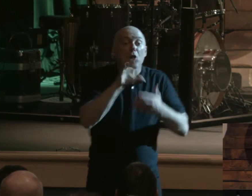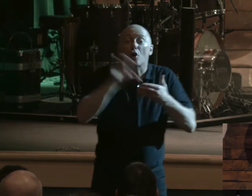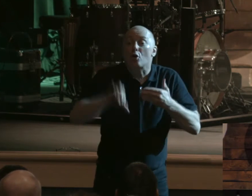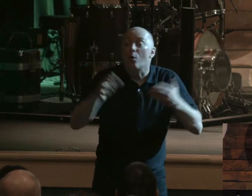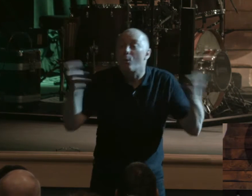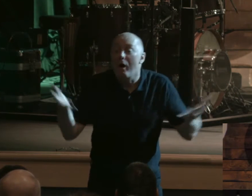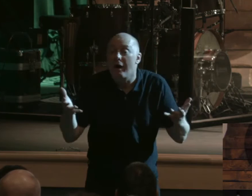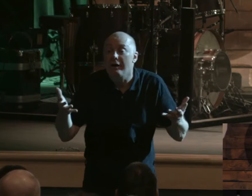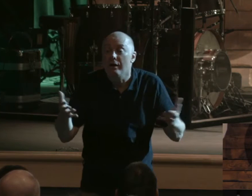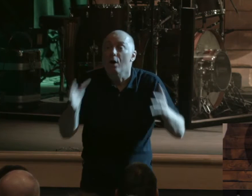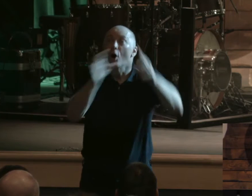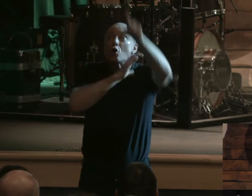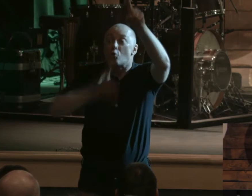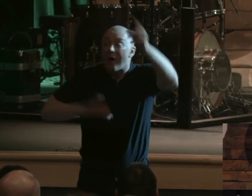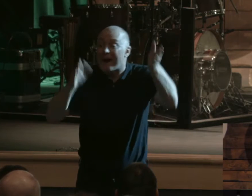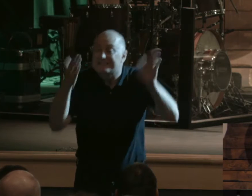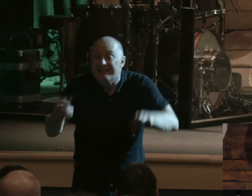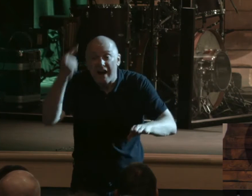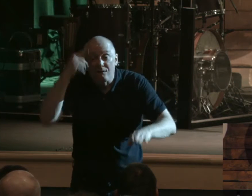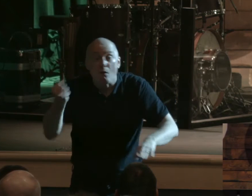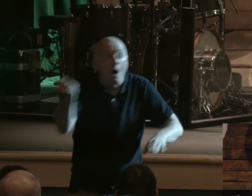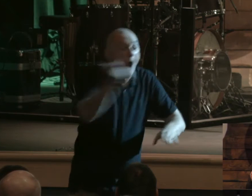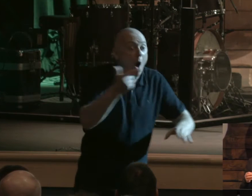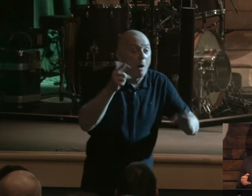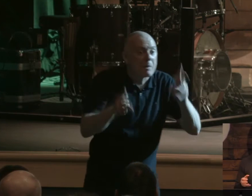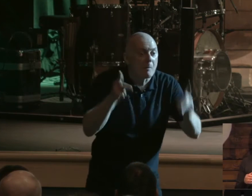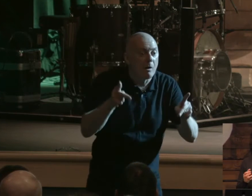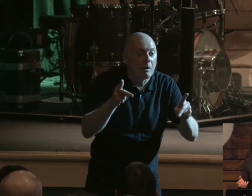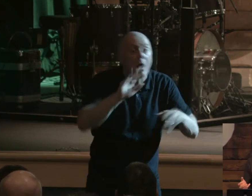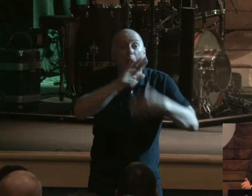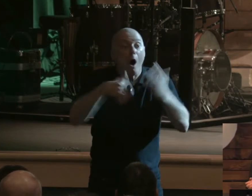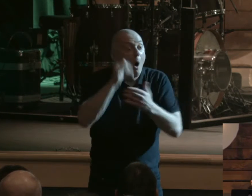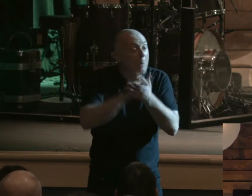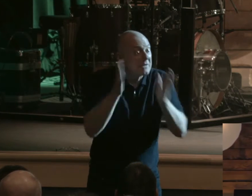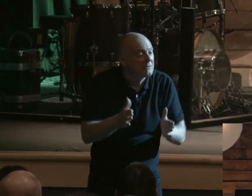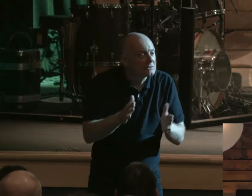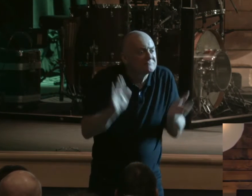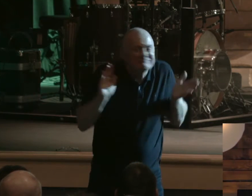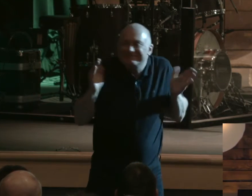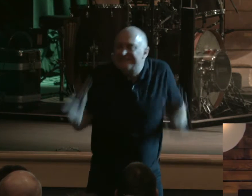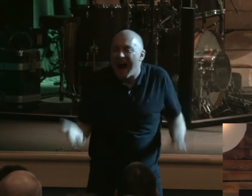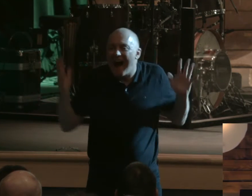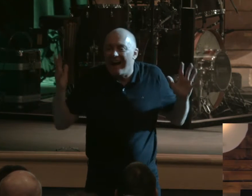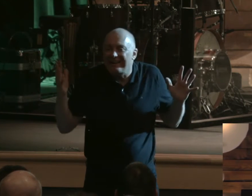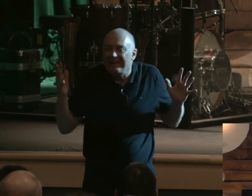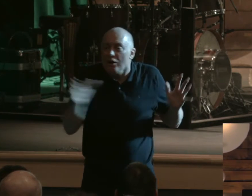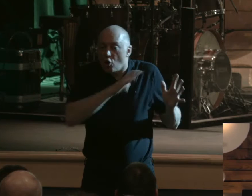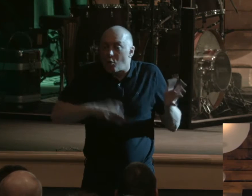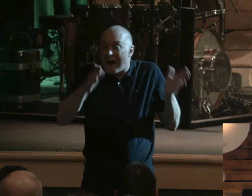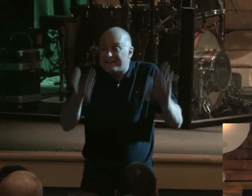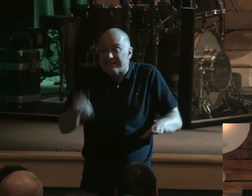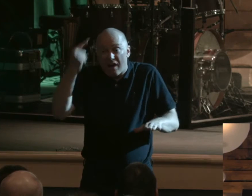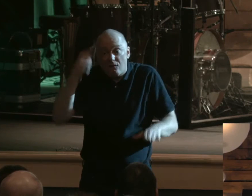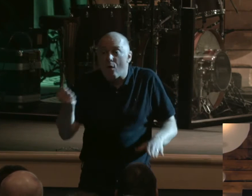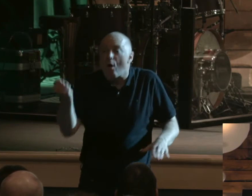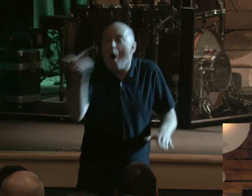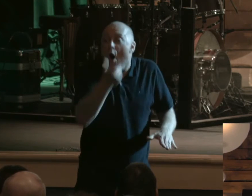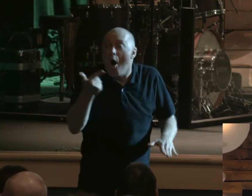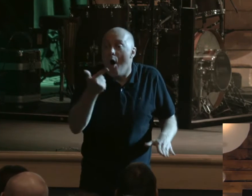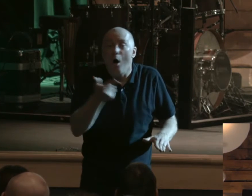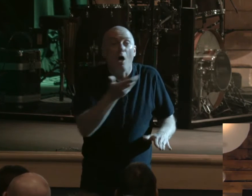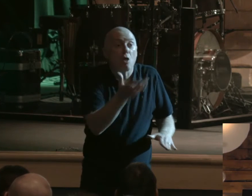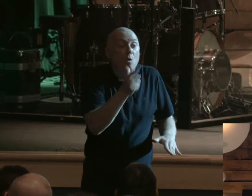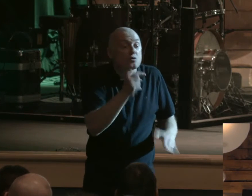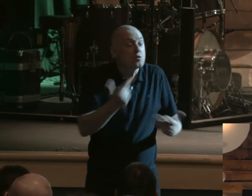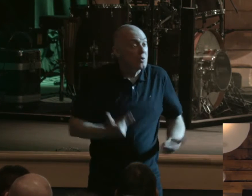this, that one, Christ has died for all, therefore all believers have died. And he died for all, Christ died for all, that those